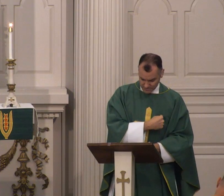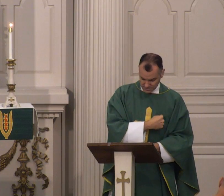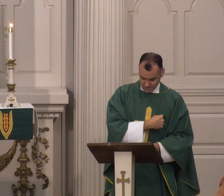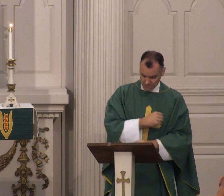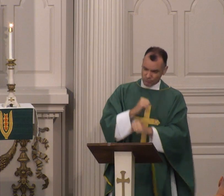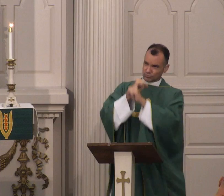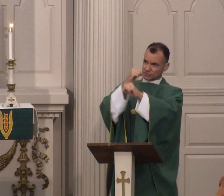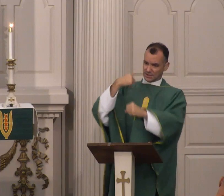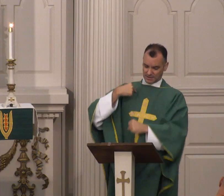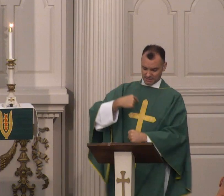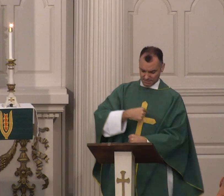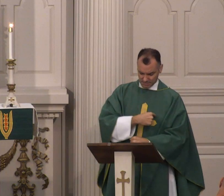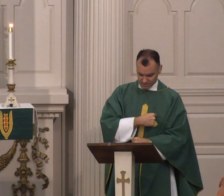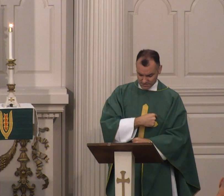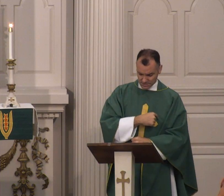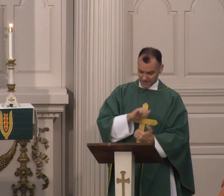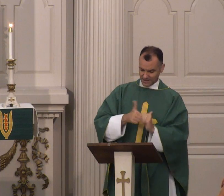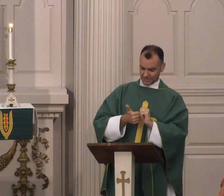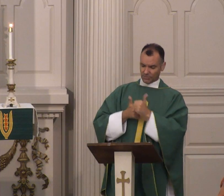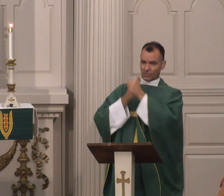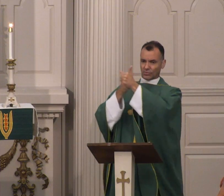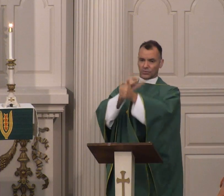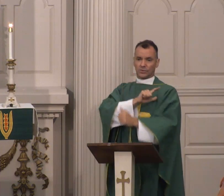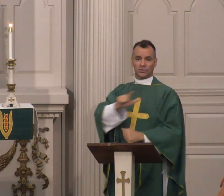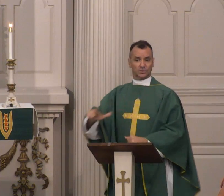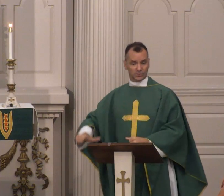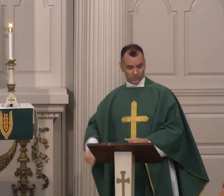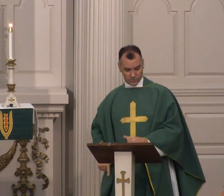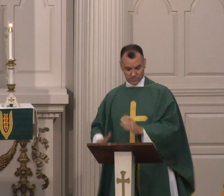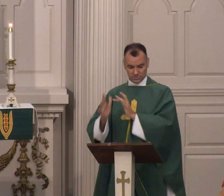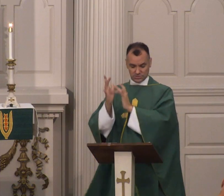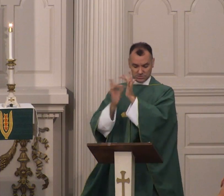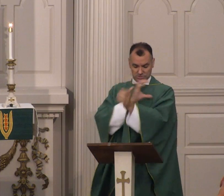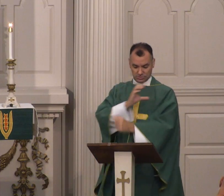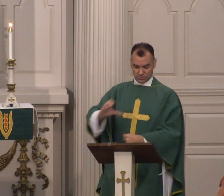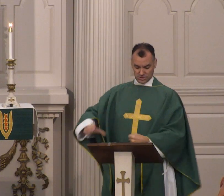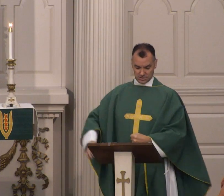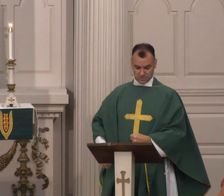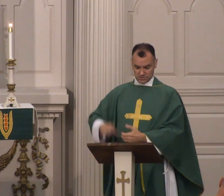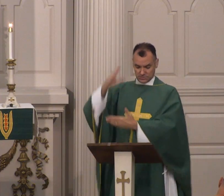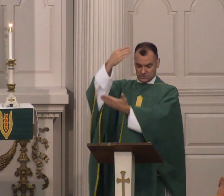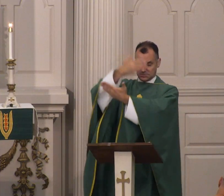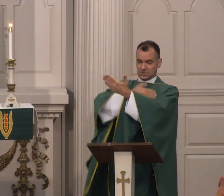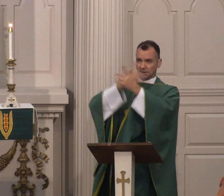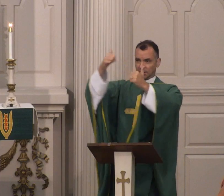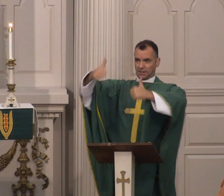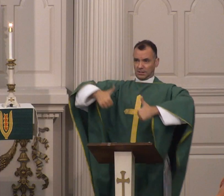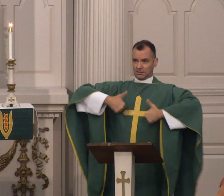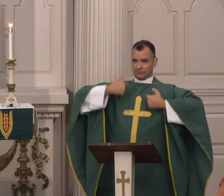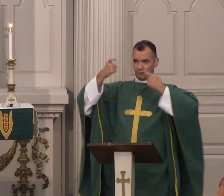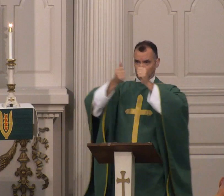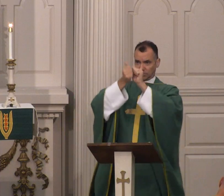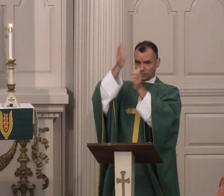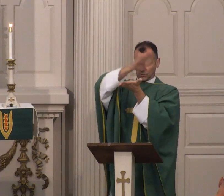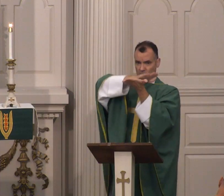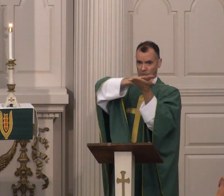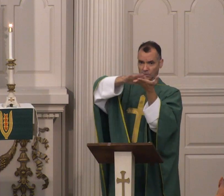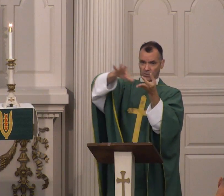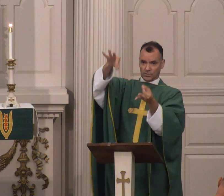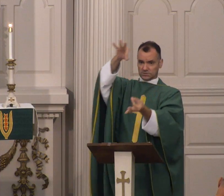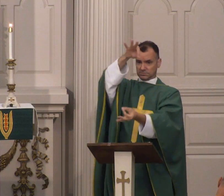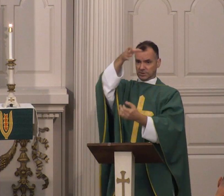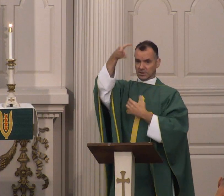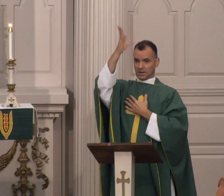Through our Lord Jesus Christ, your Son, who lives and reigns with you in the unity of the Holy Spirit,